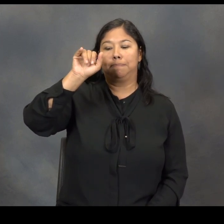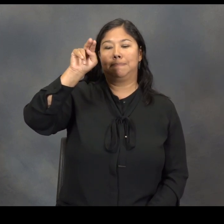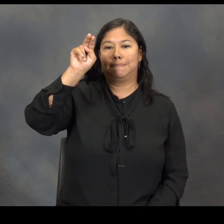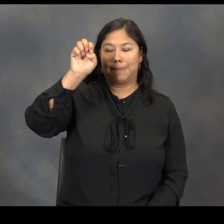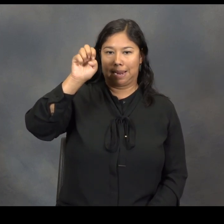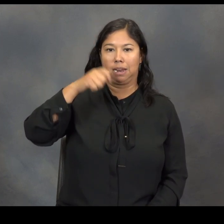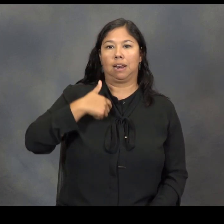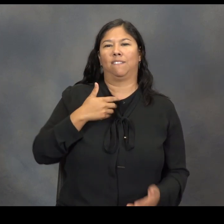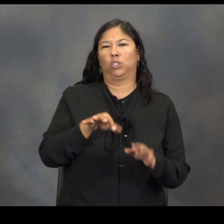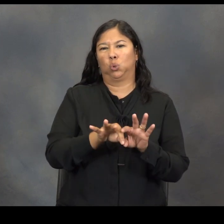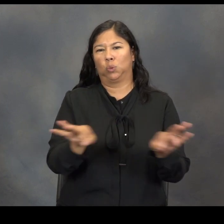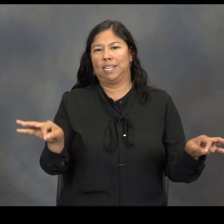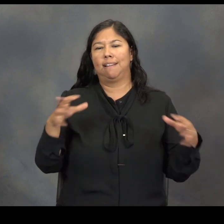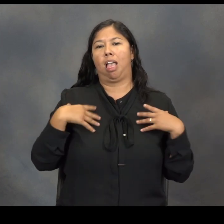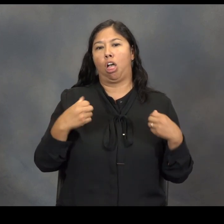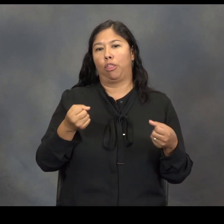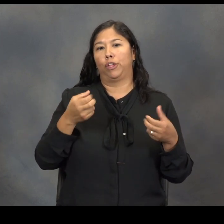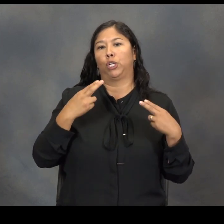Human Service.